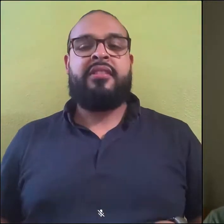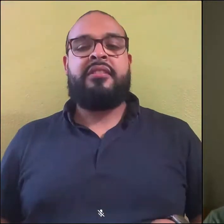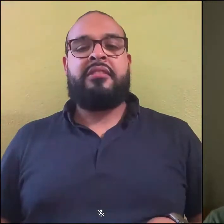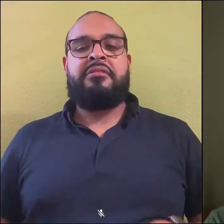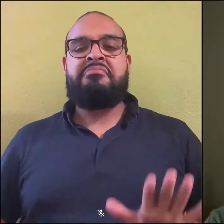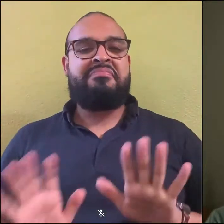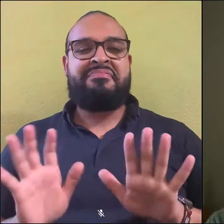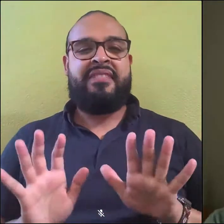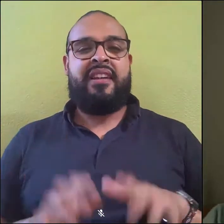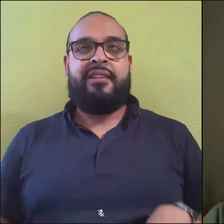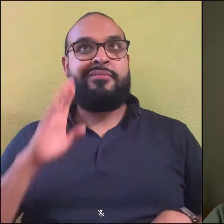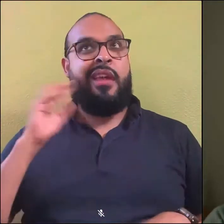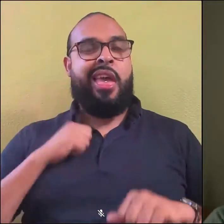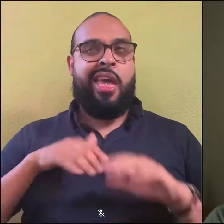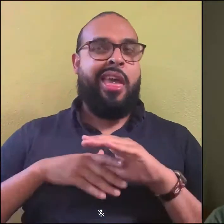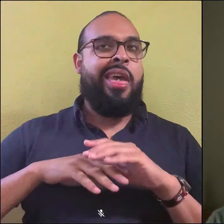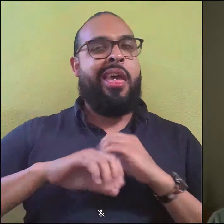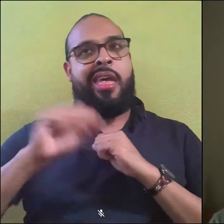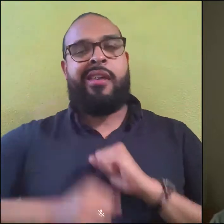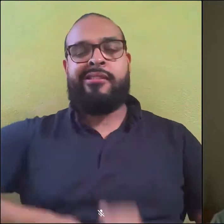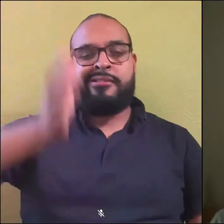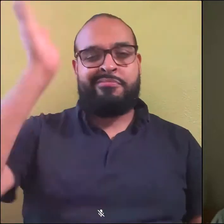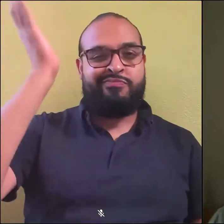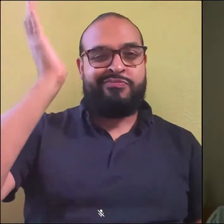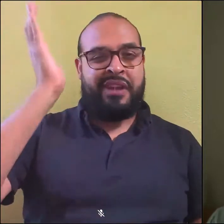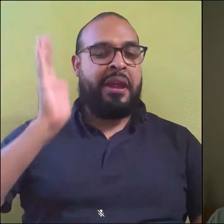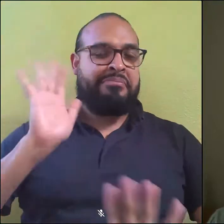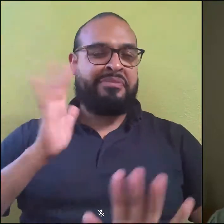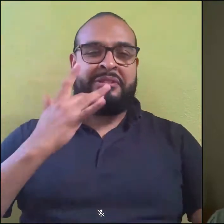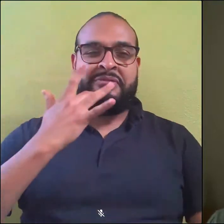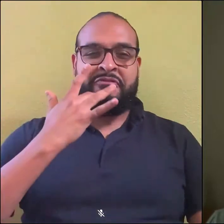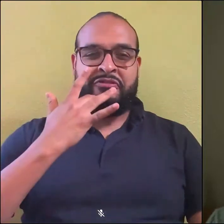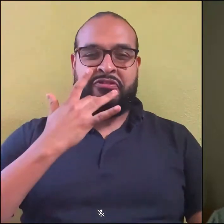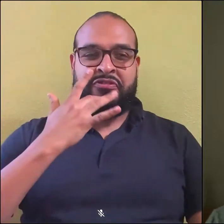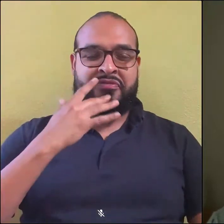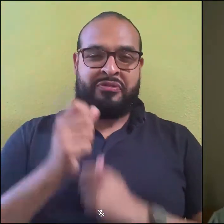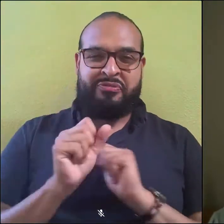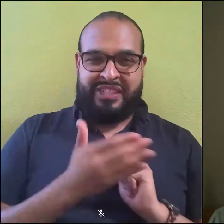I won't bore all of you with that. So let me just move the time scrubber back 80 years, 1941.